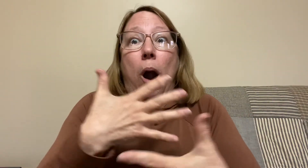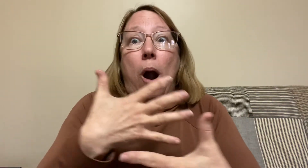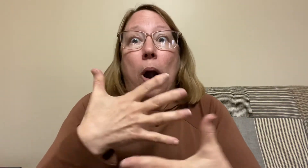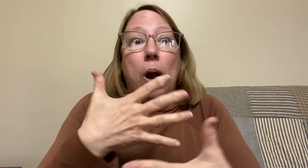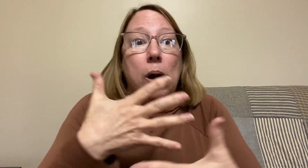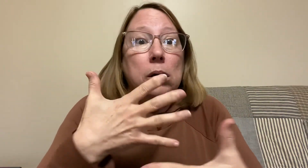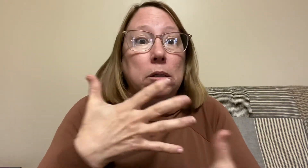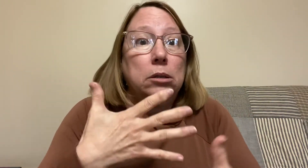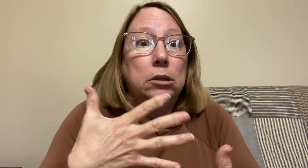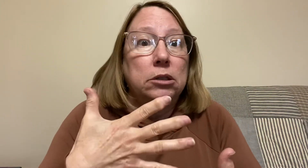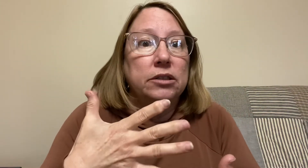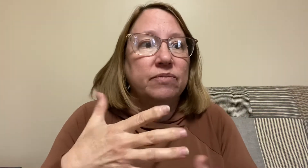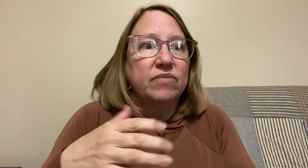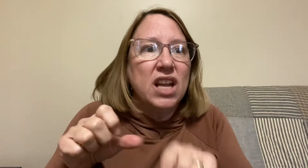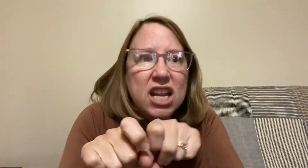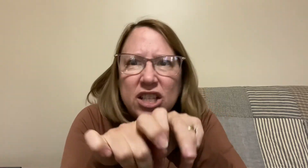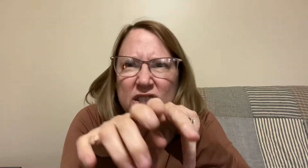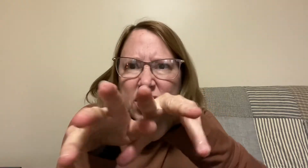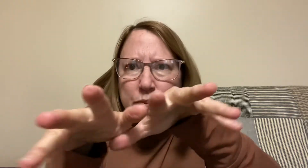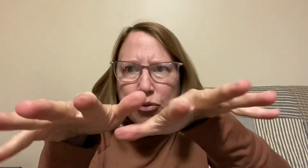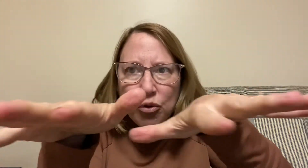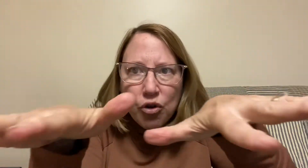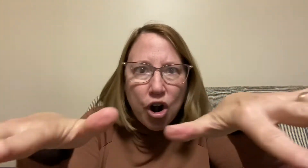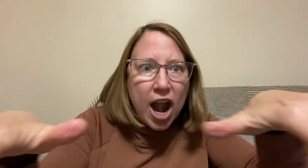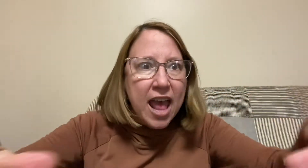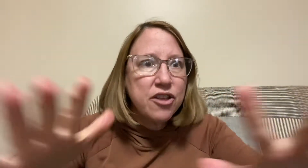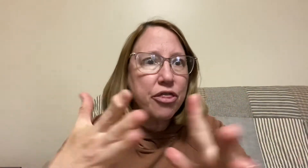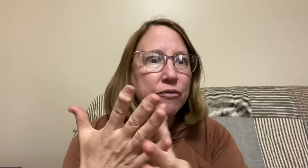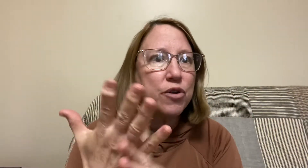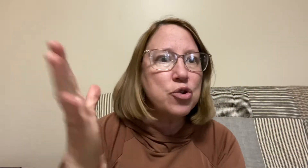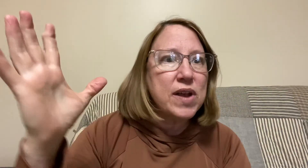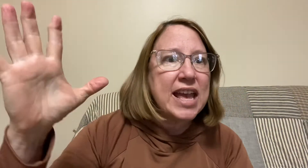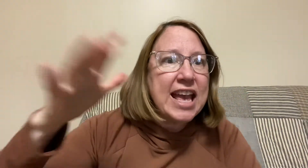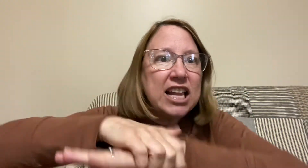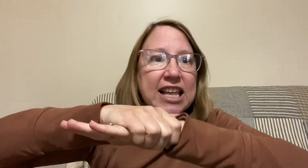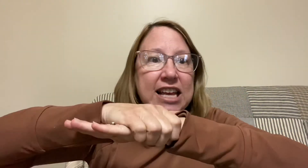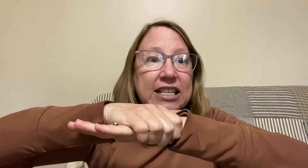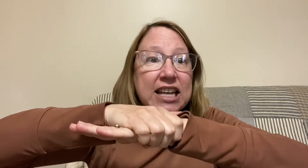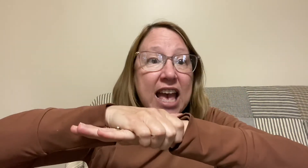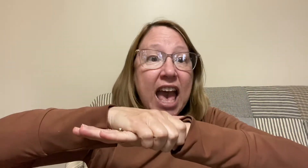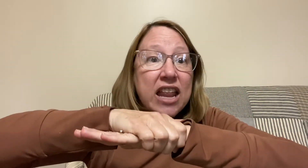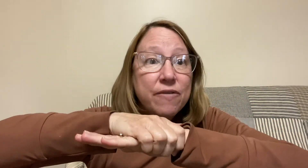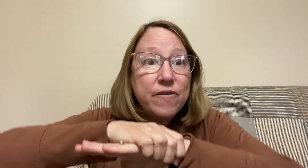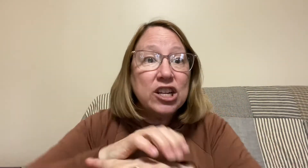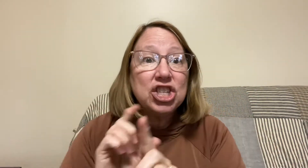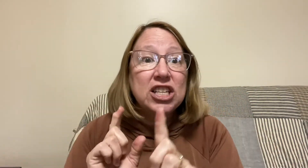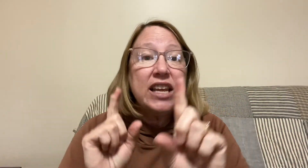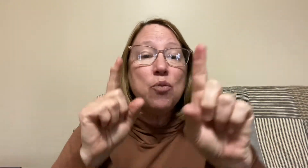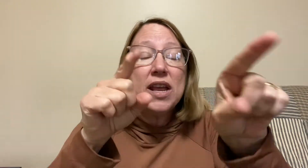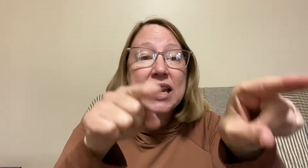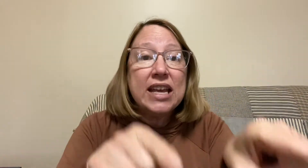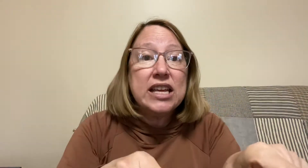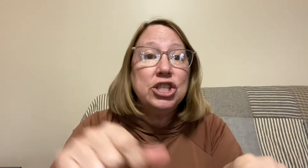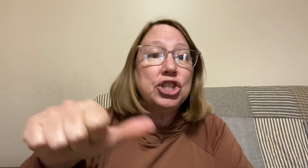spread throughout much of Europe, and it arrived in England in